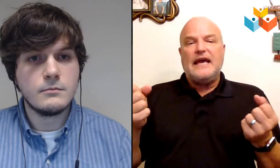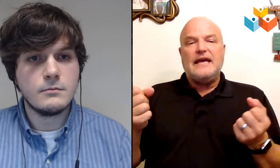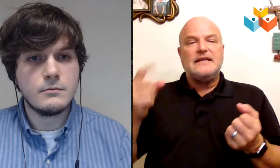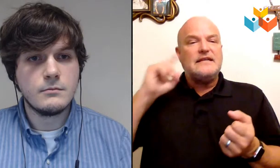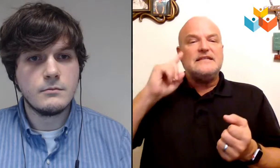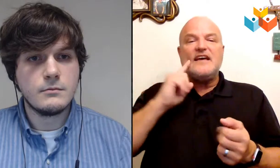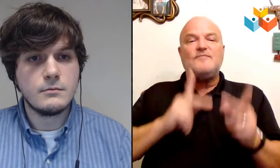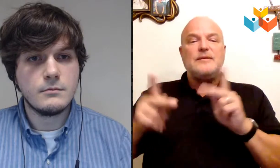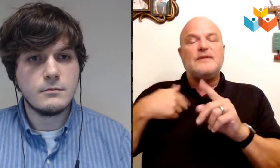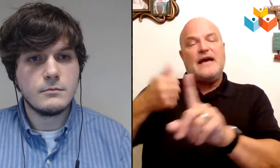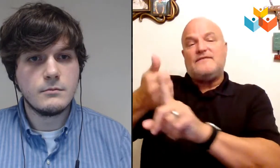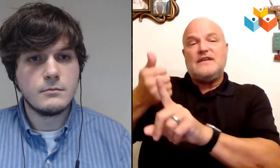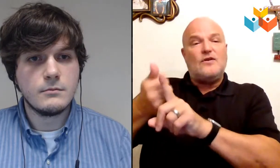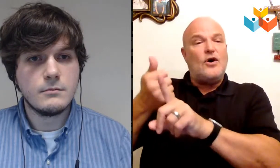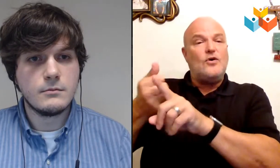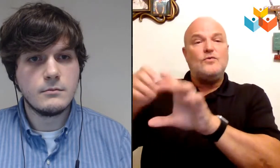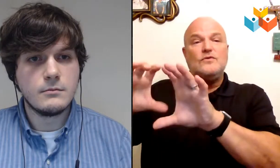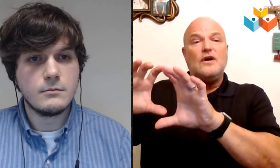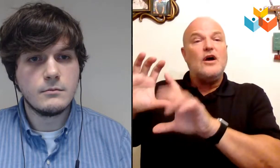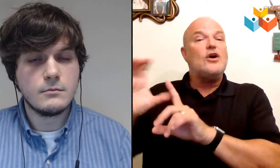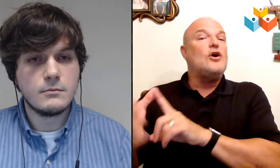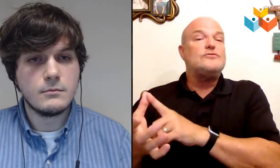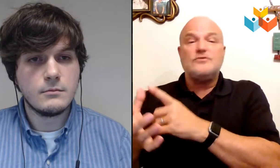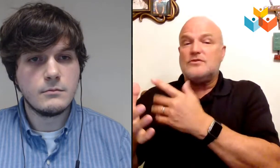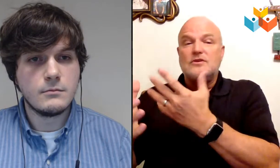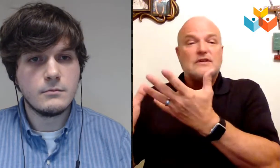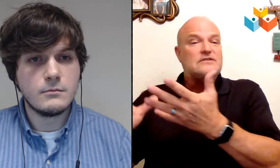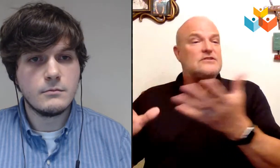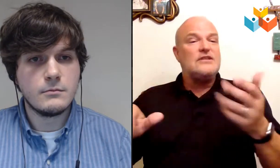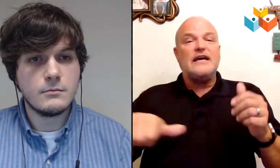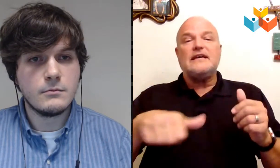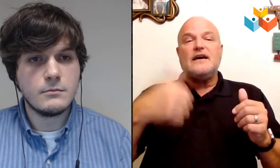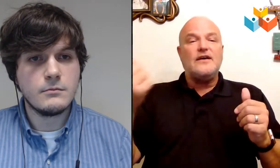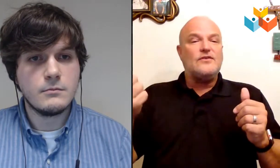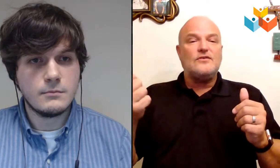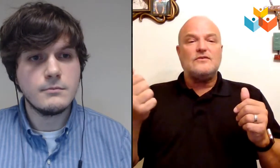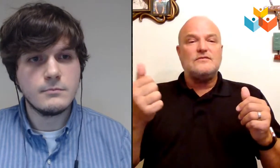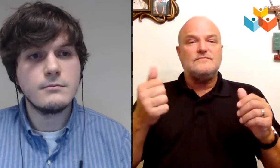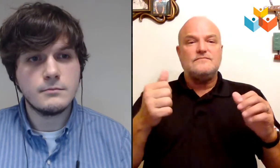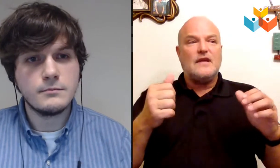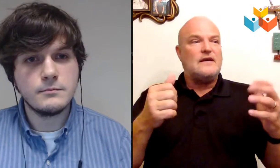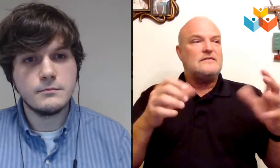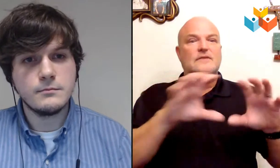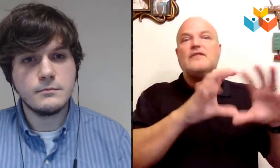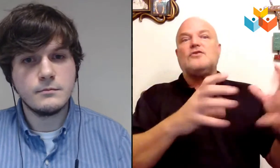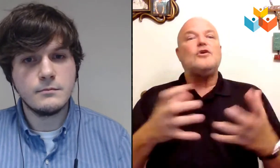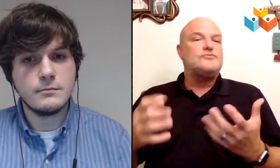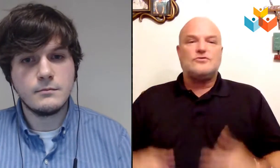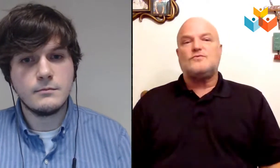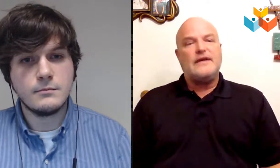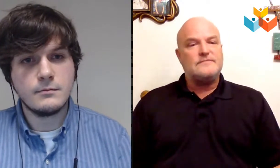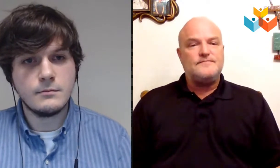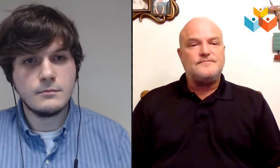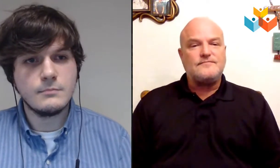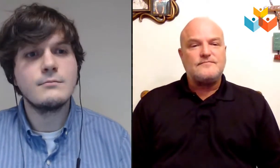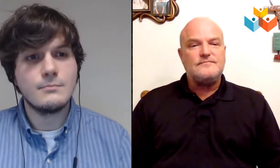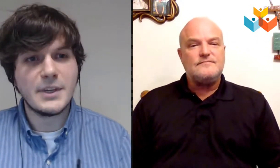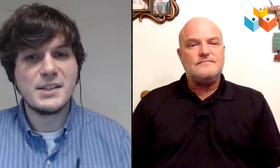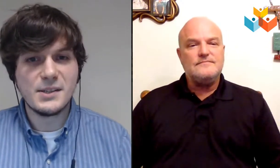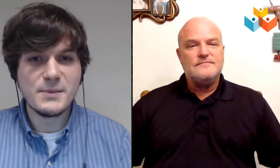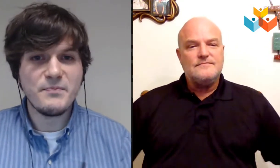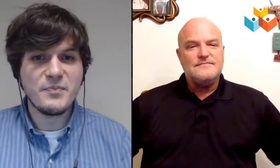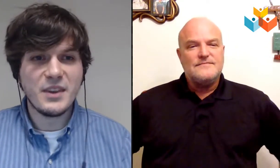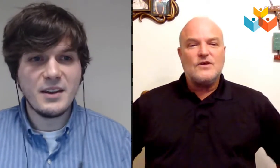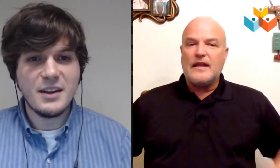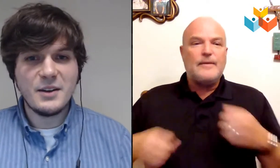signing. And deaf people have their own culture, just like other cultures around.